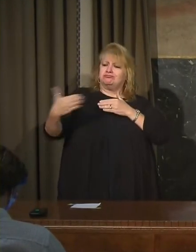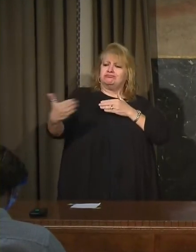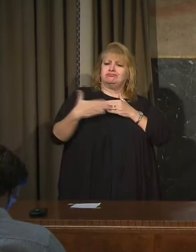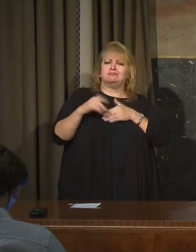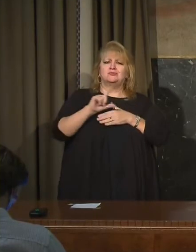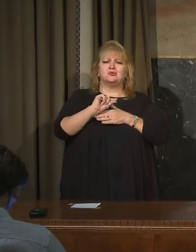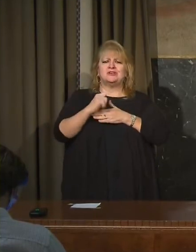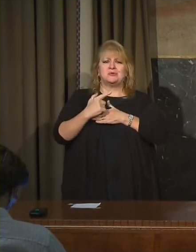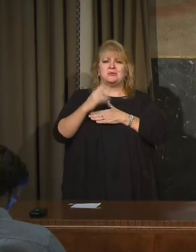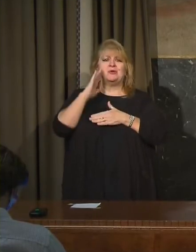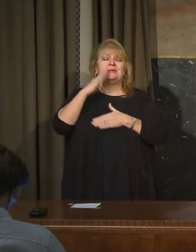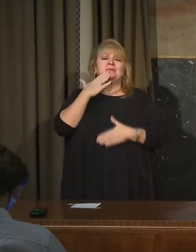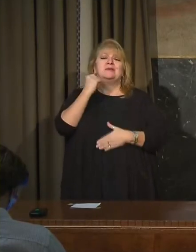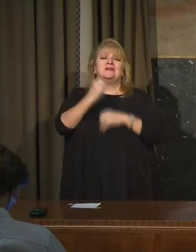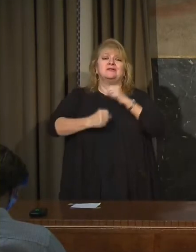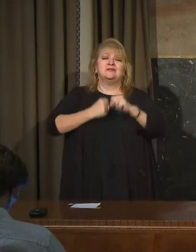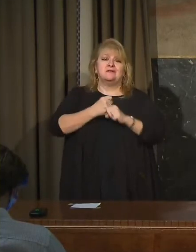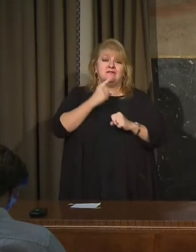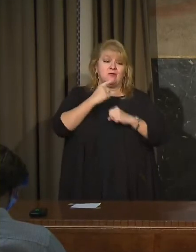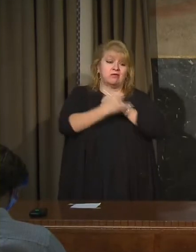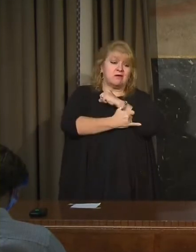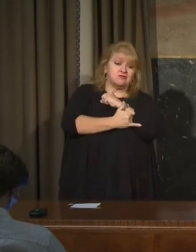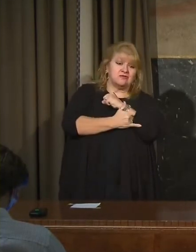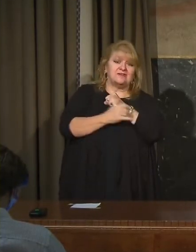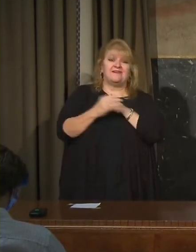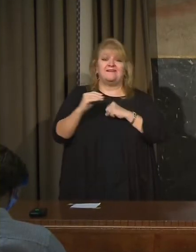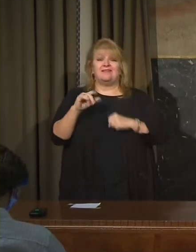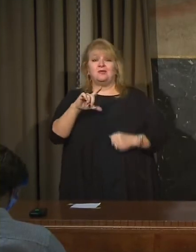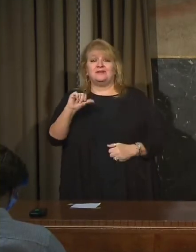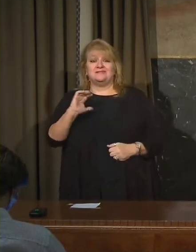year for our country and for our state.